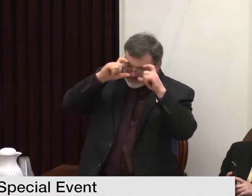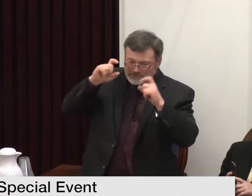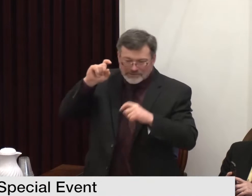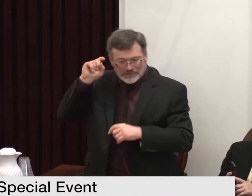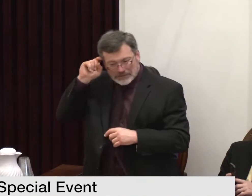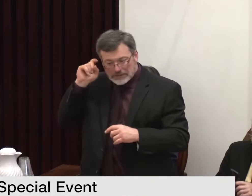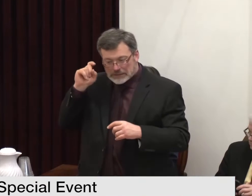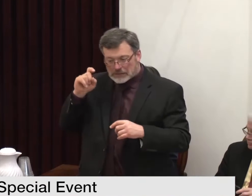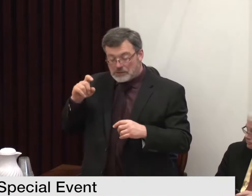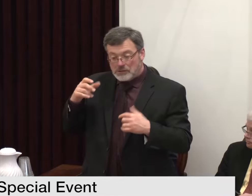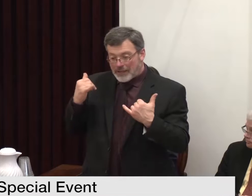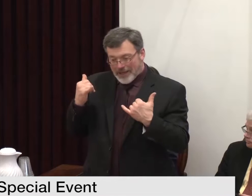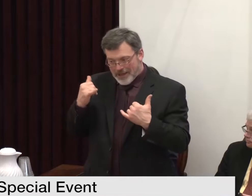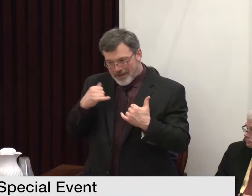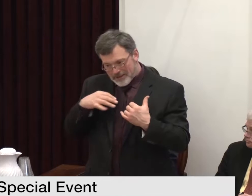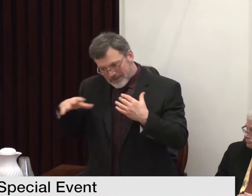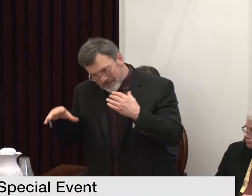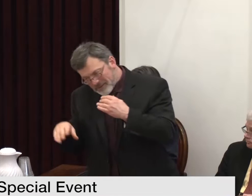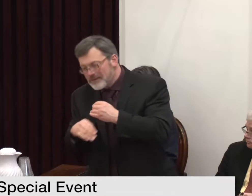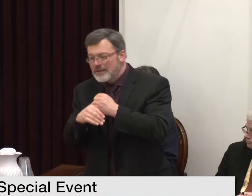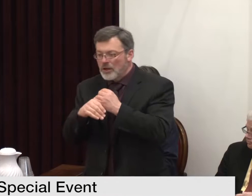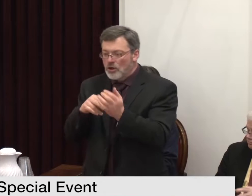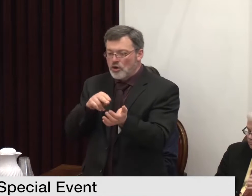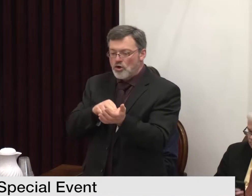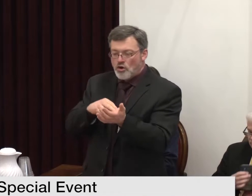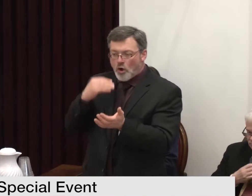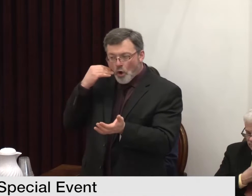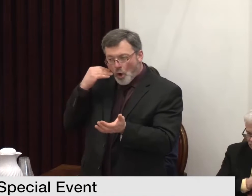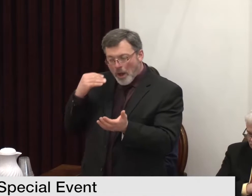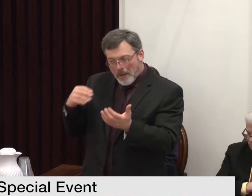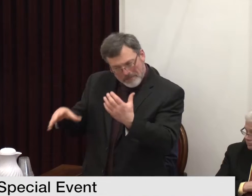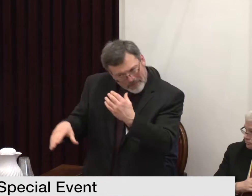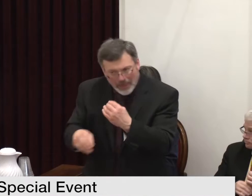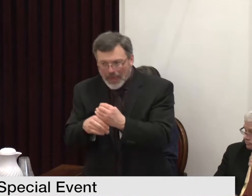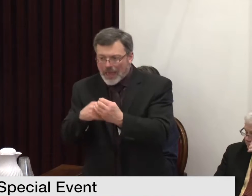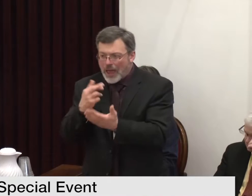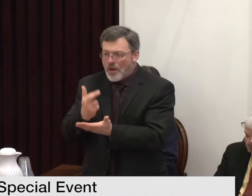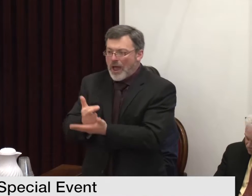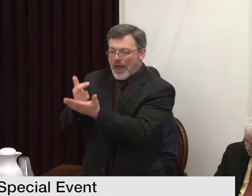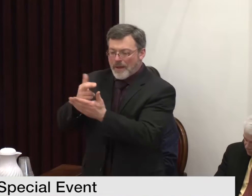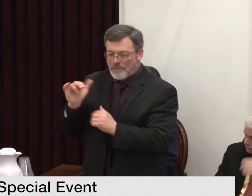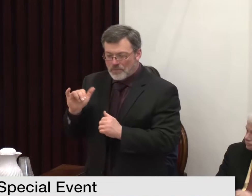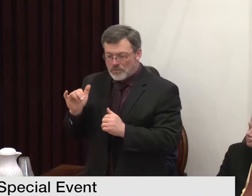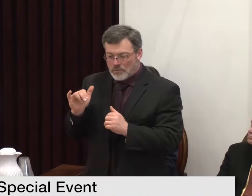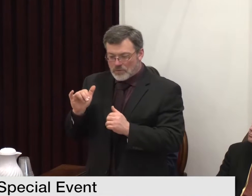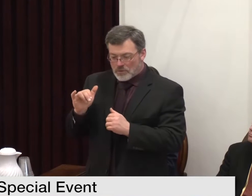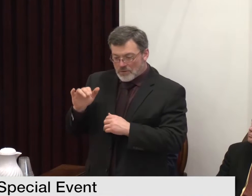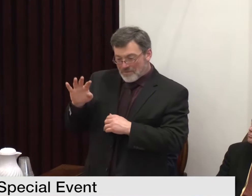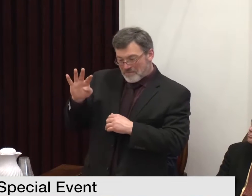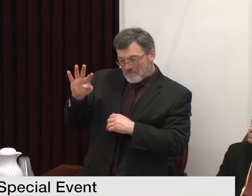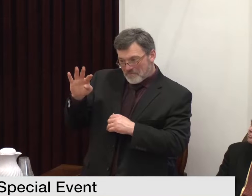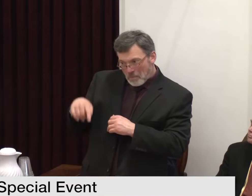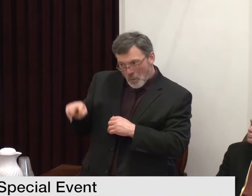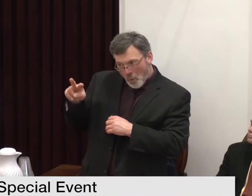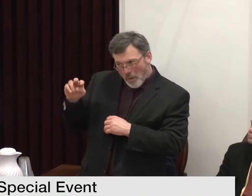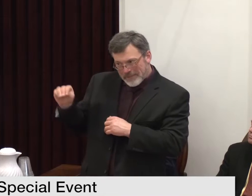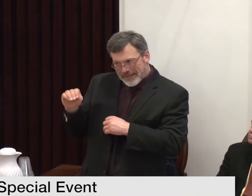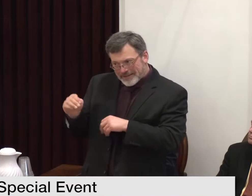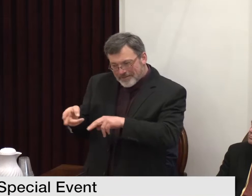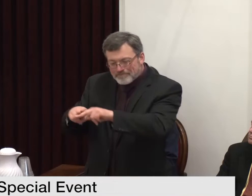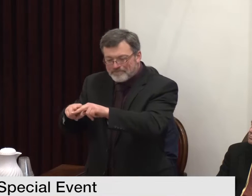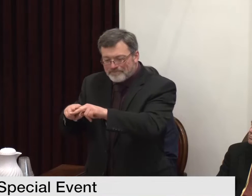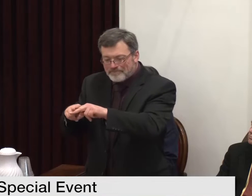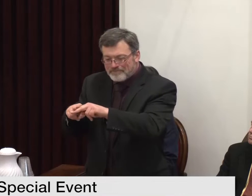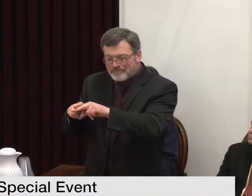for nursing homes and rehabilitation centers with a $4.2 million increase, which secures another